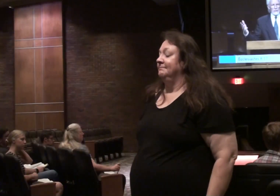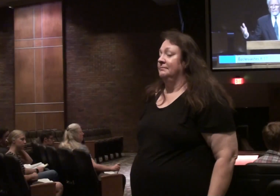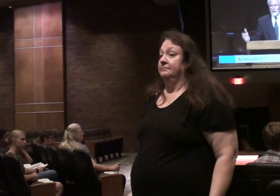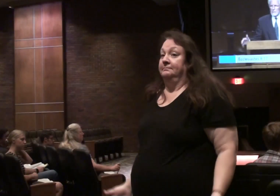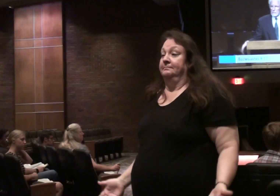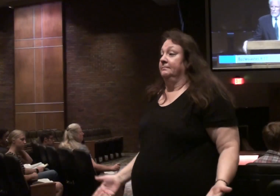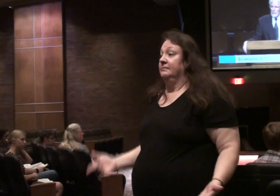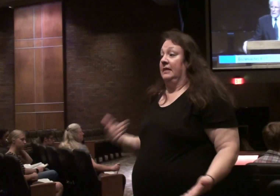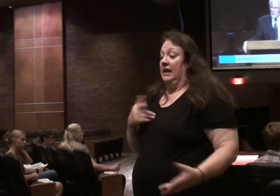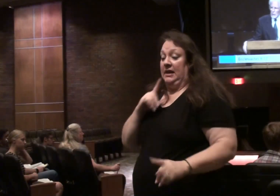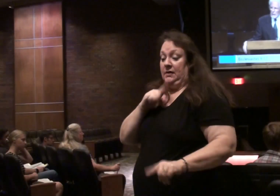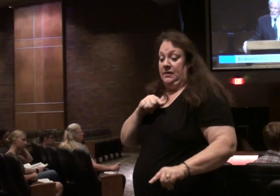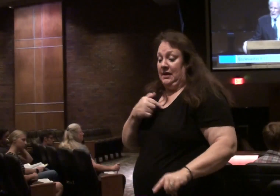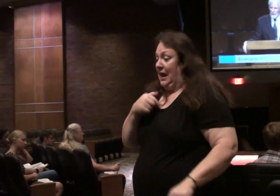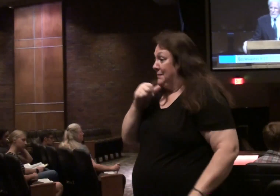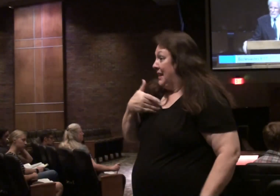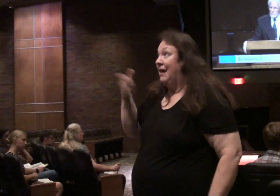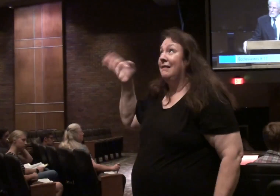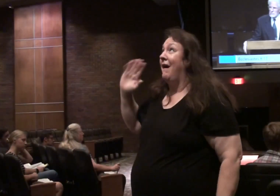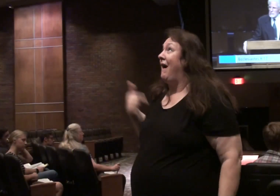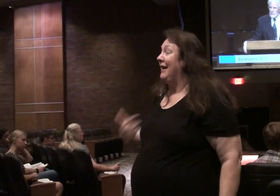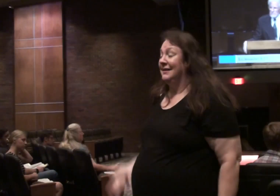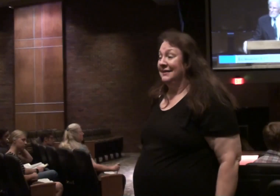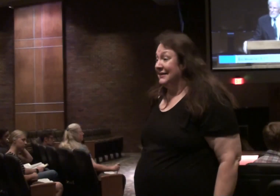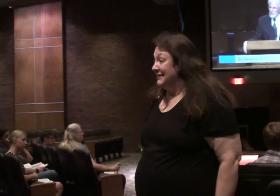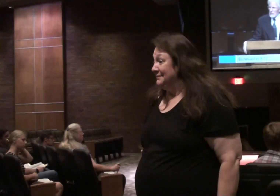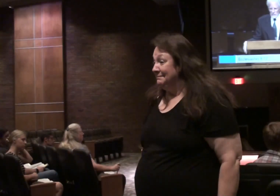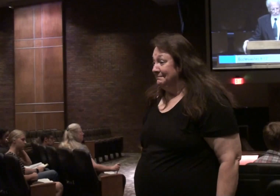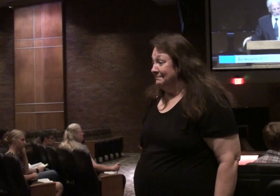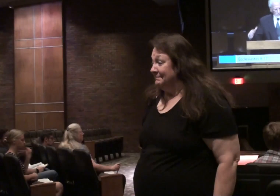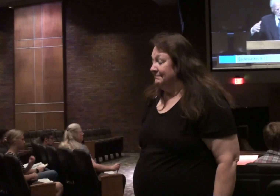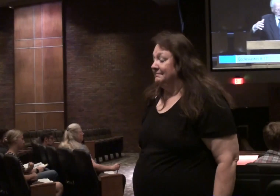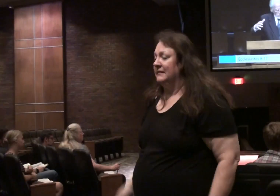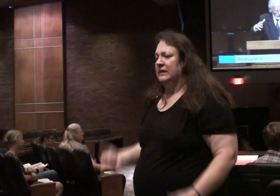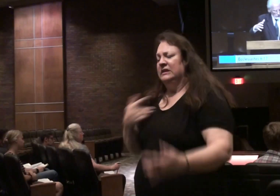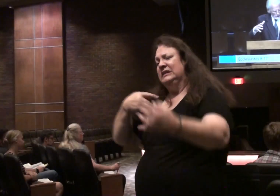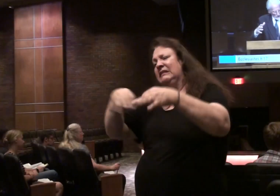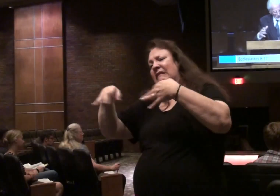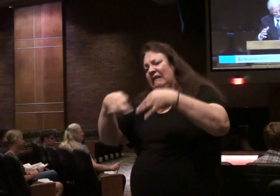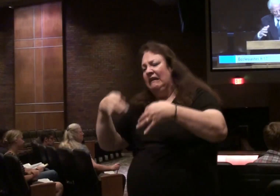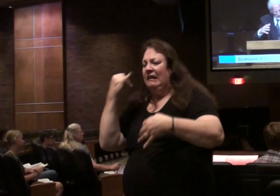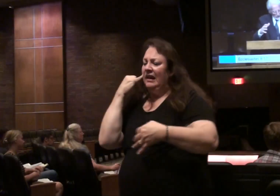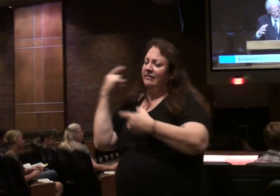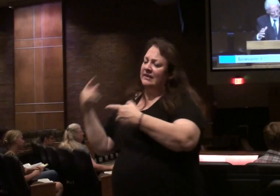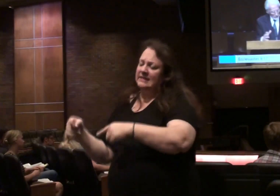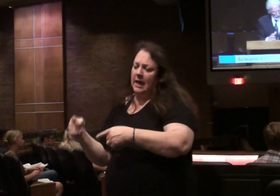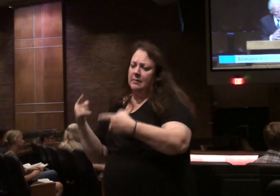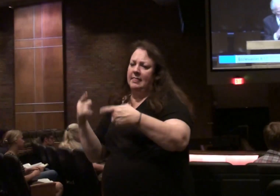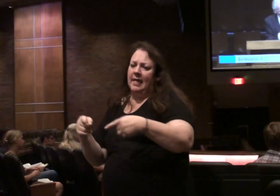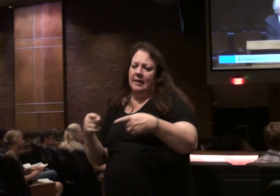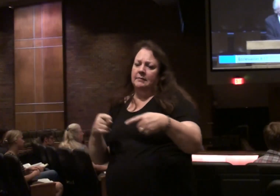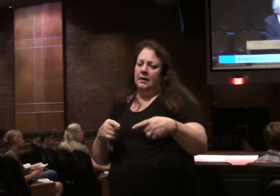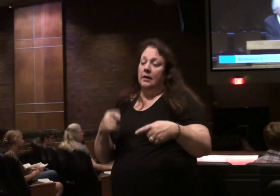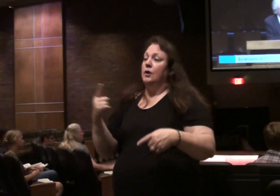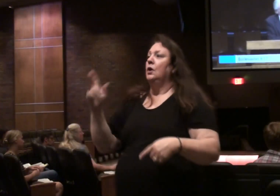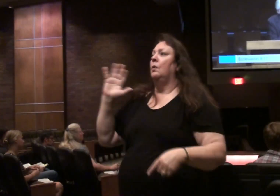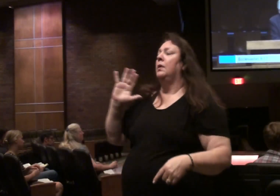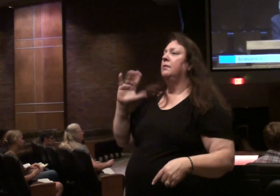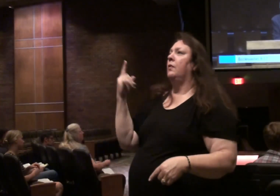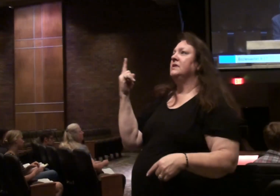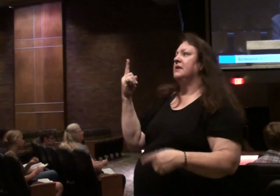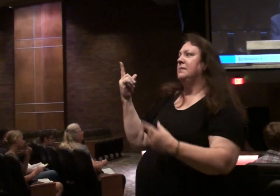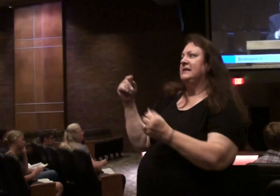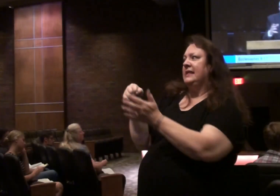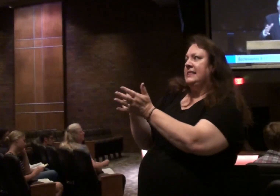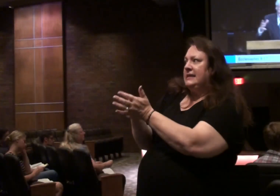I don't have the answer. I'm not God. I don't have. We try to explain, well, if this happened and this happened, you know, one time somebody